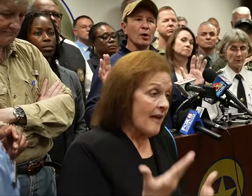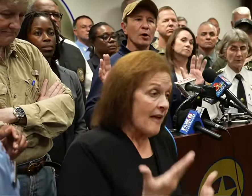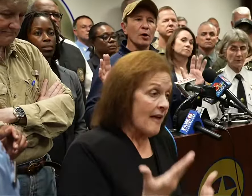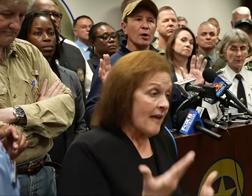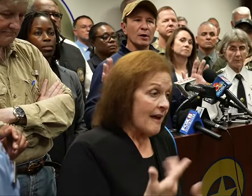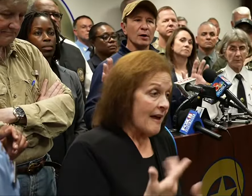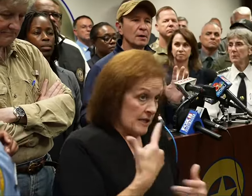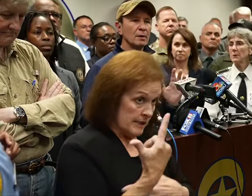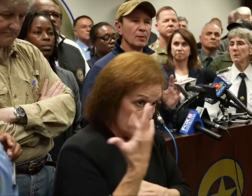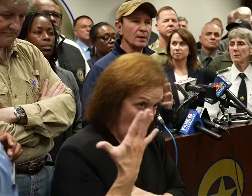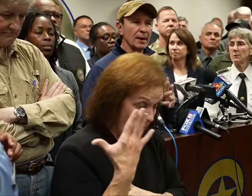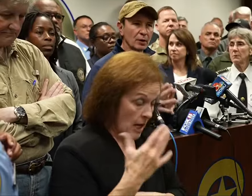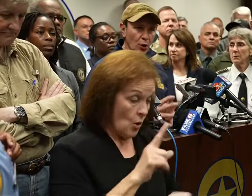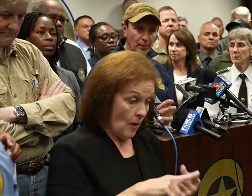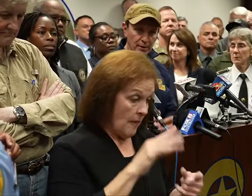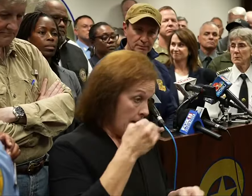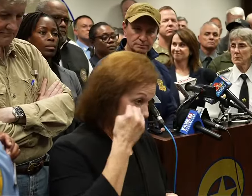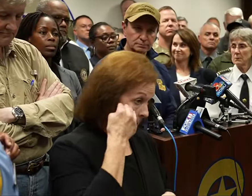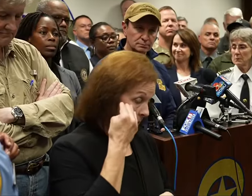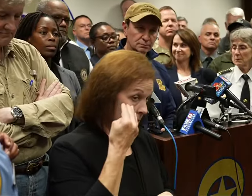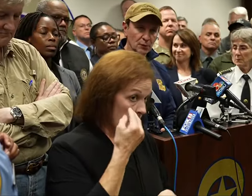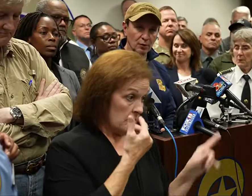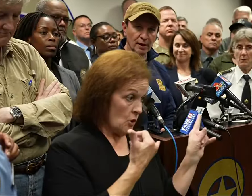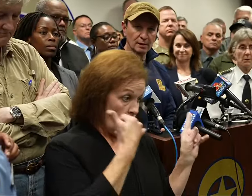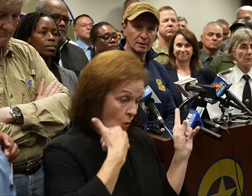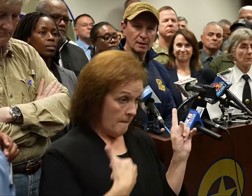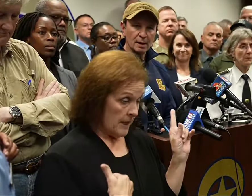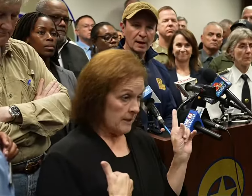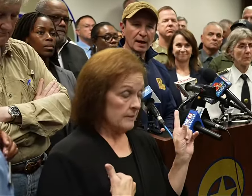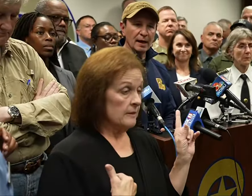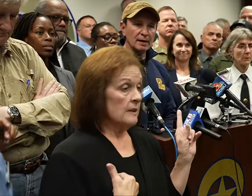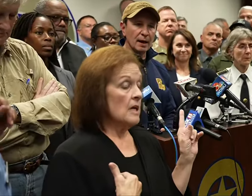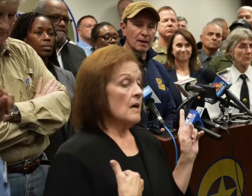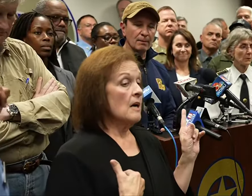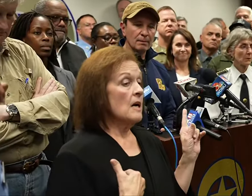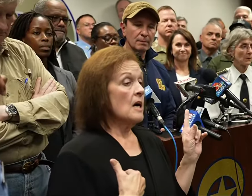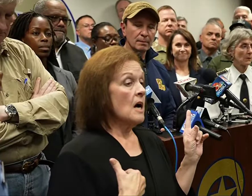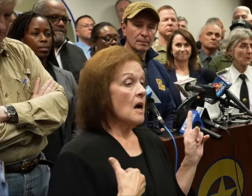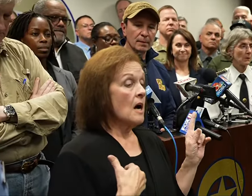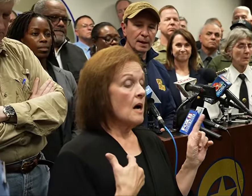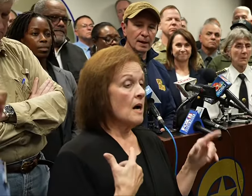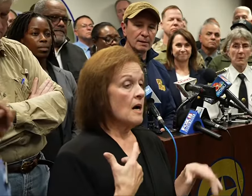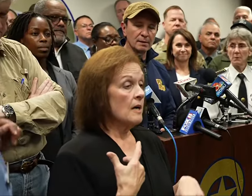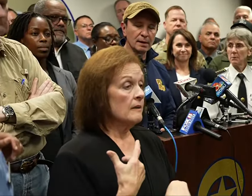this morning when the mayor called me, okay? And